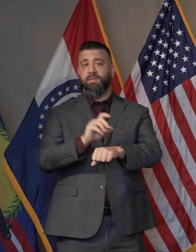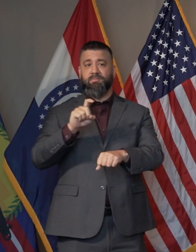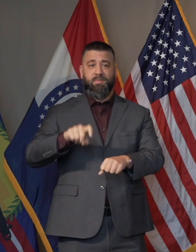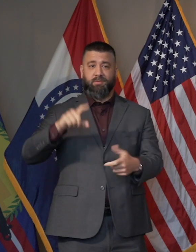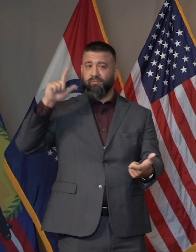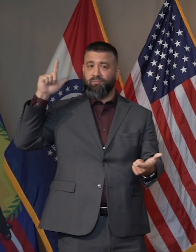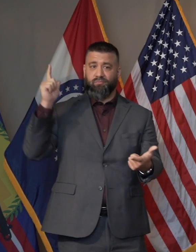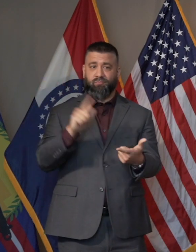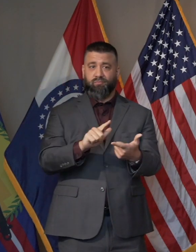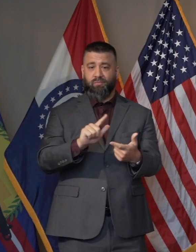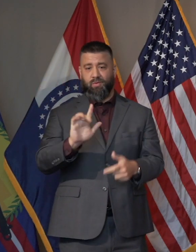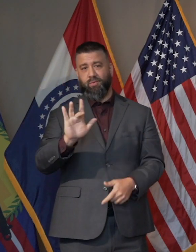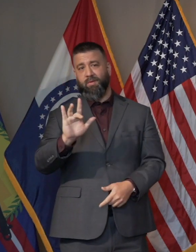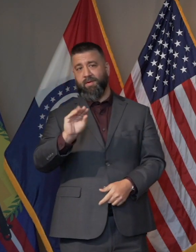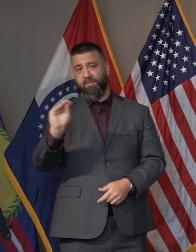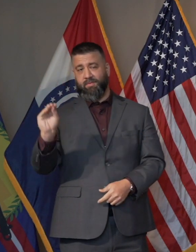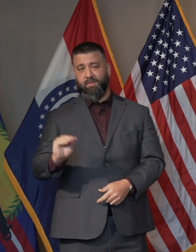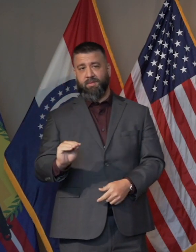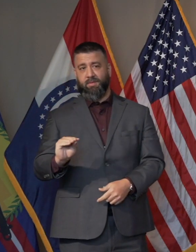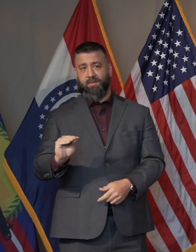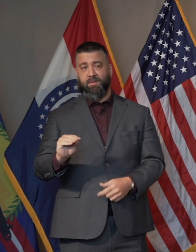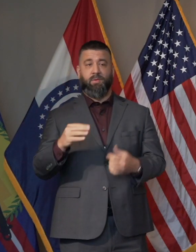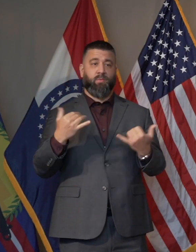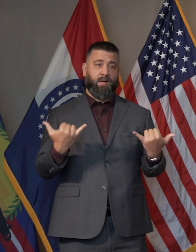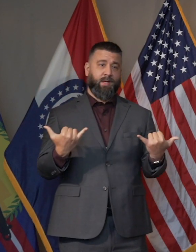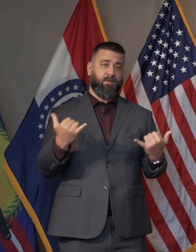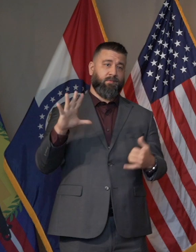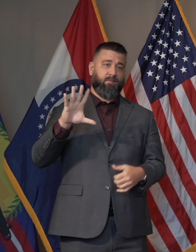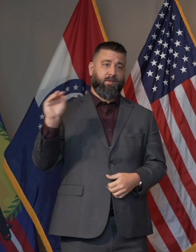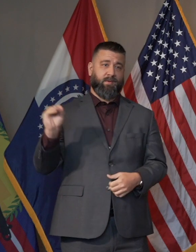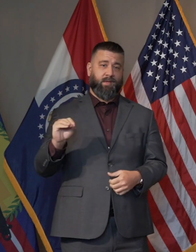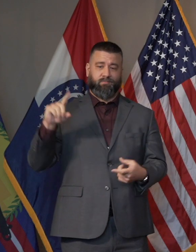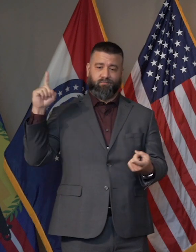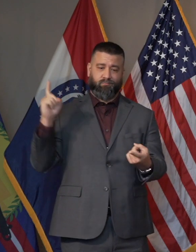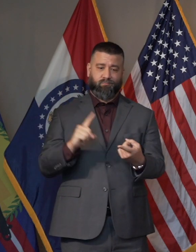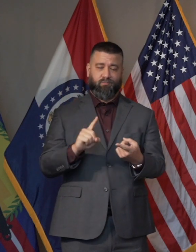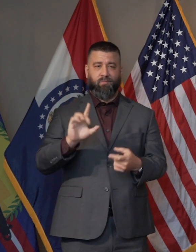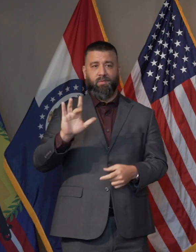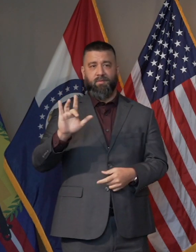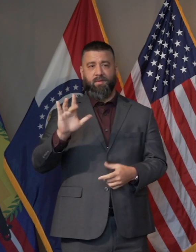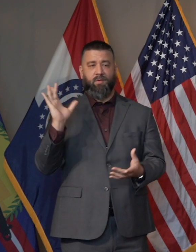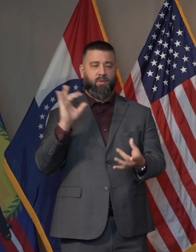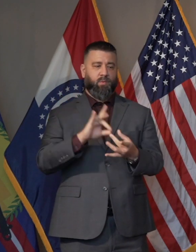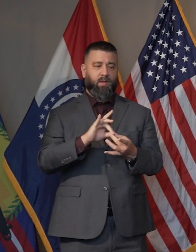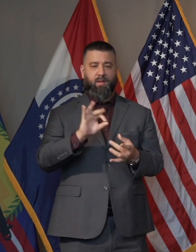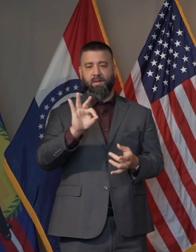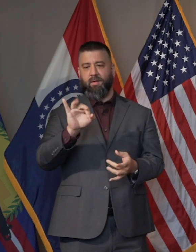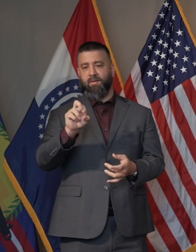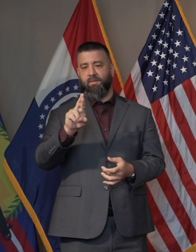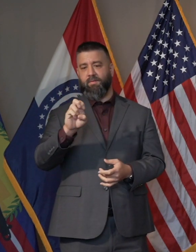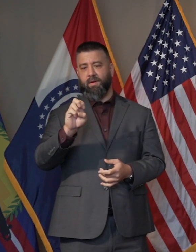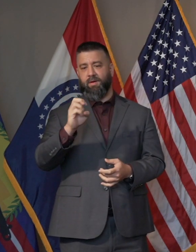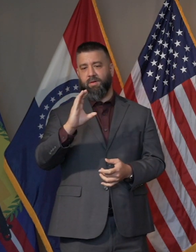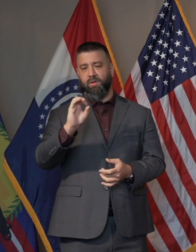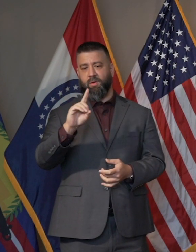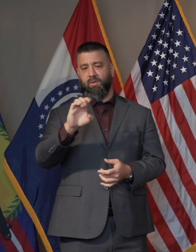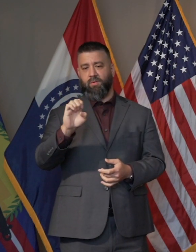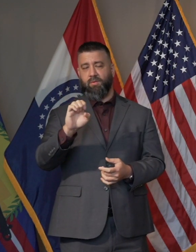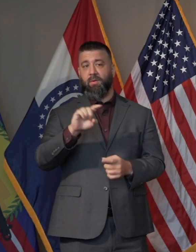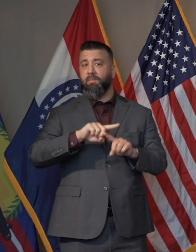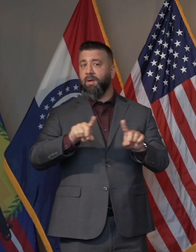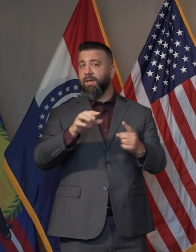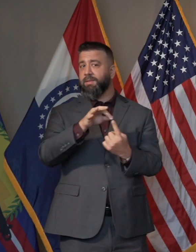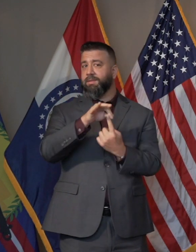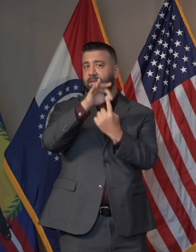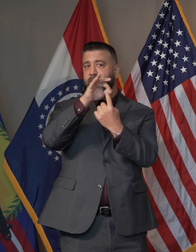to 25% from where it currently is at 50% based on the fire code. Exceptions are hospitals,